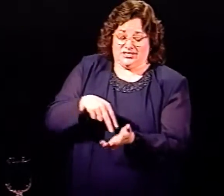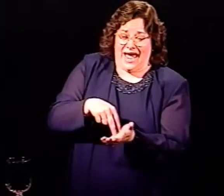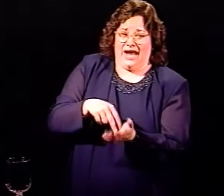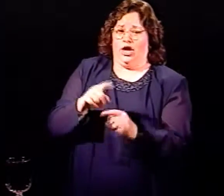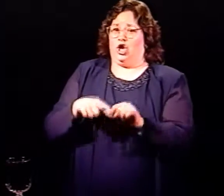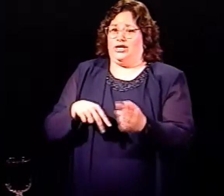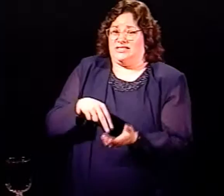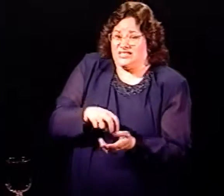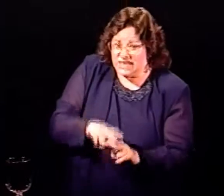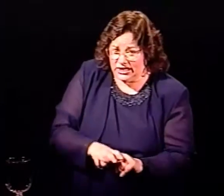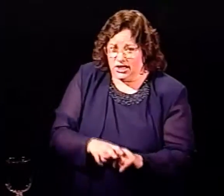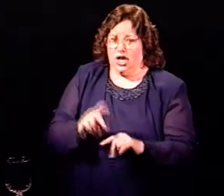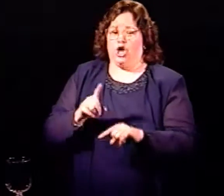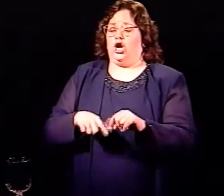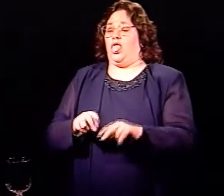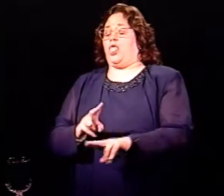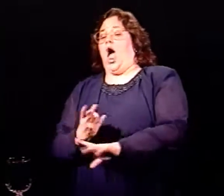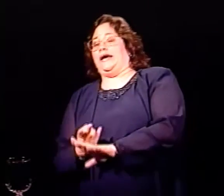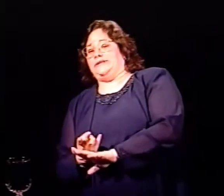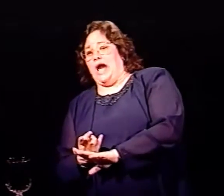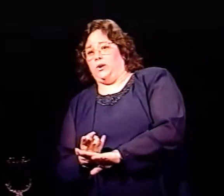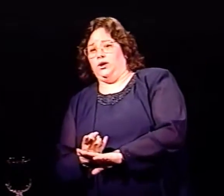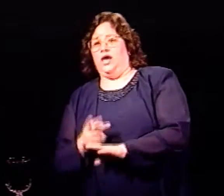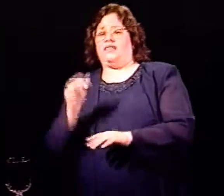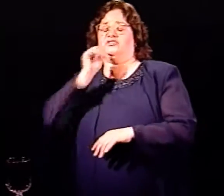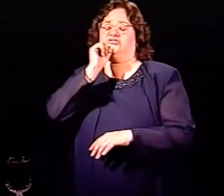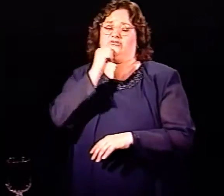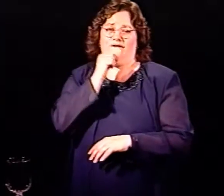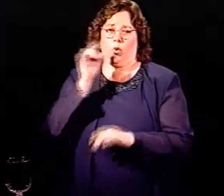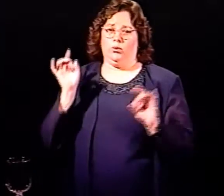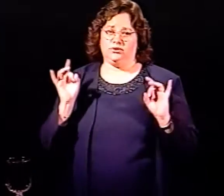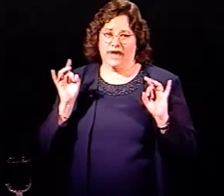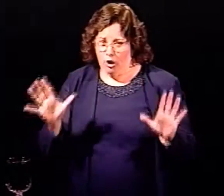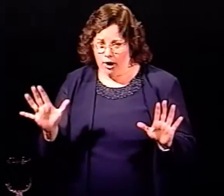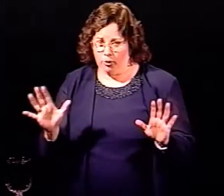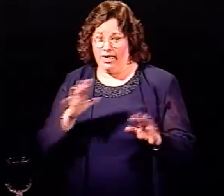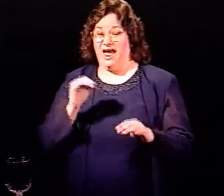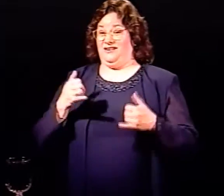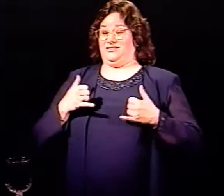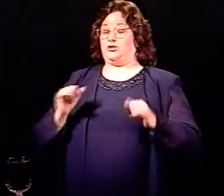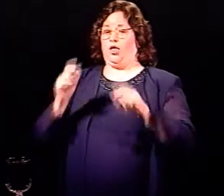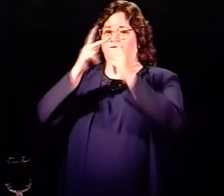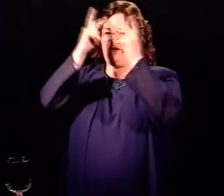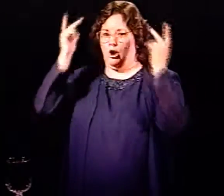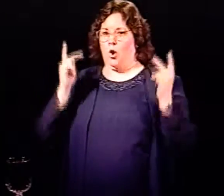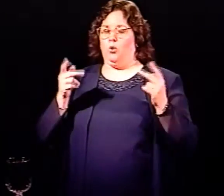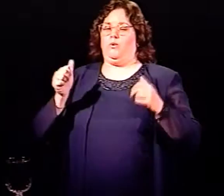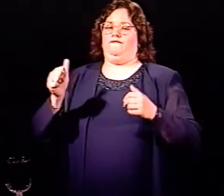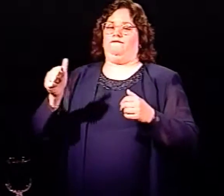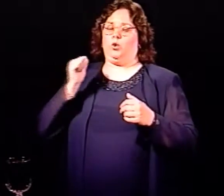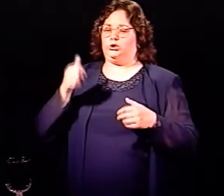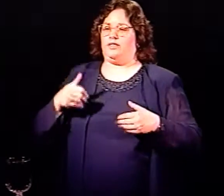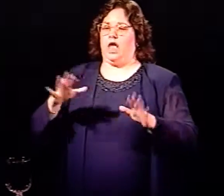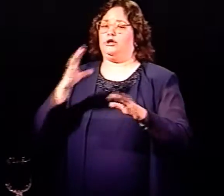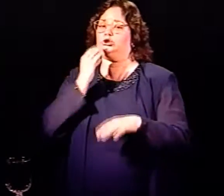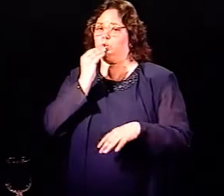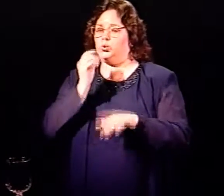stand, sit, or lie down. The suffering was terrible, and still Pharaoh refused to let the Jews